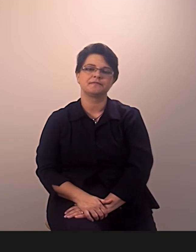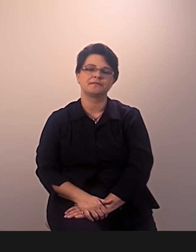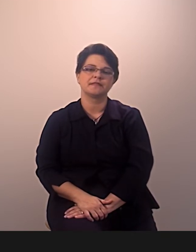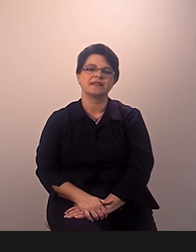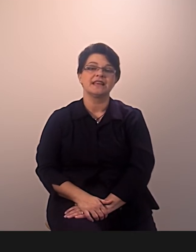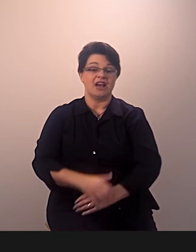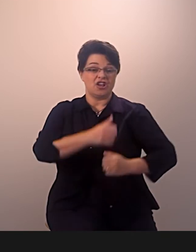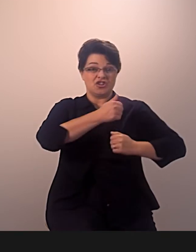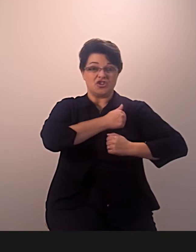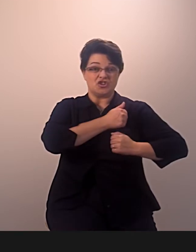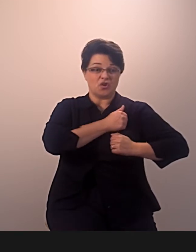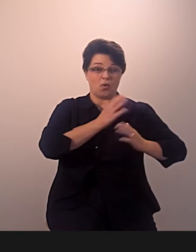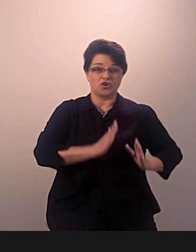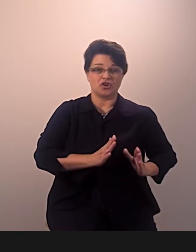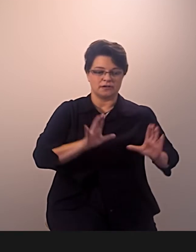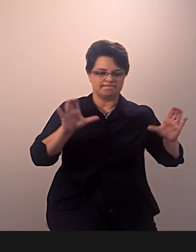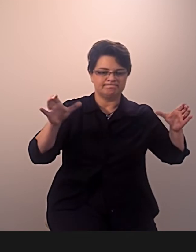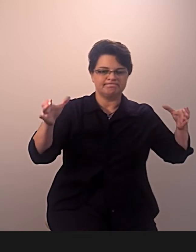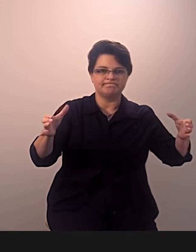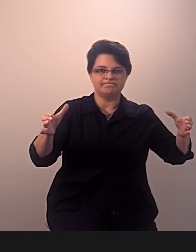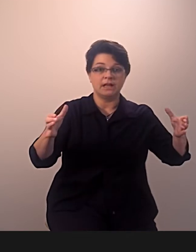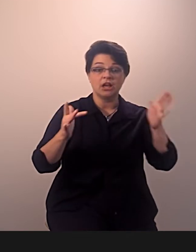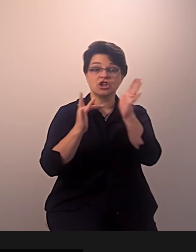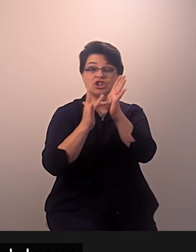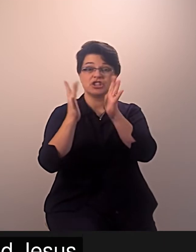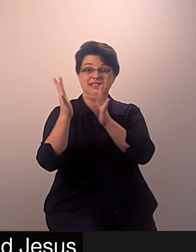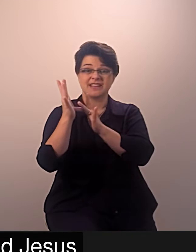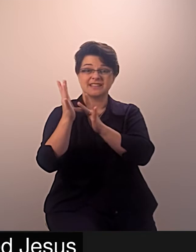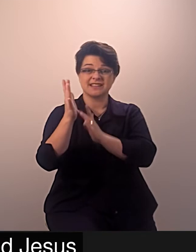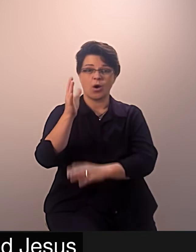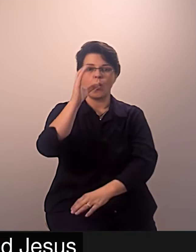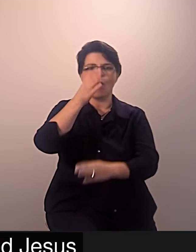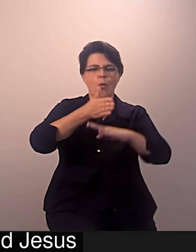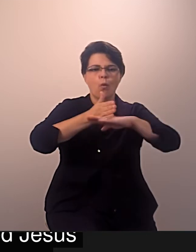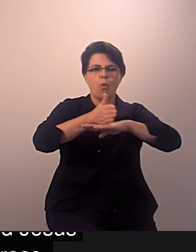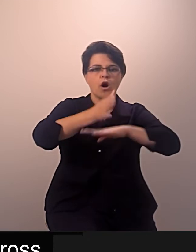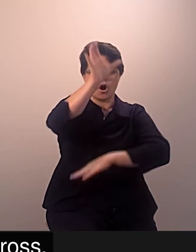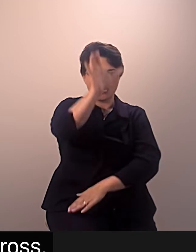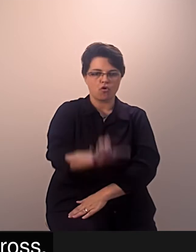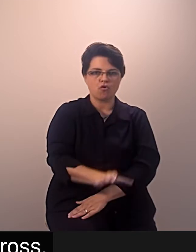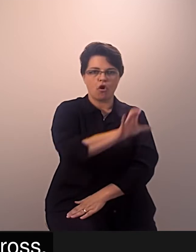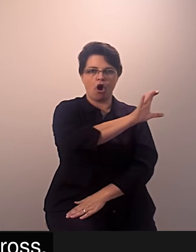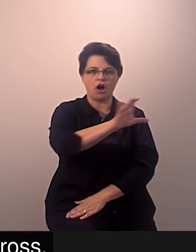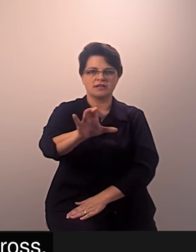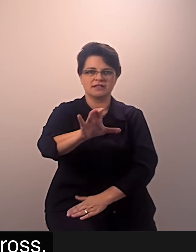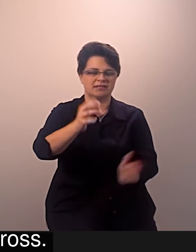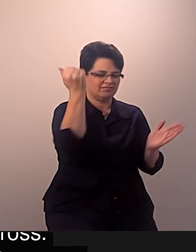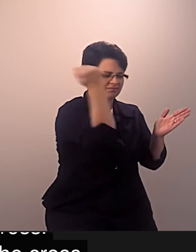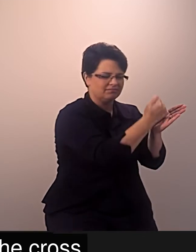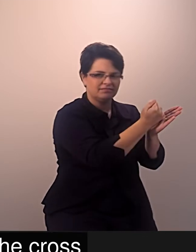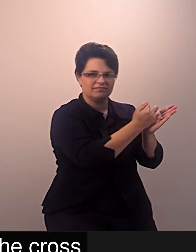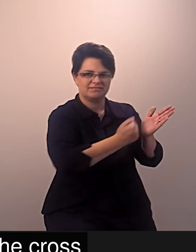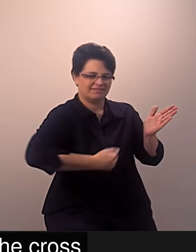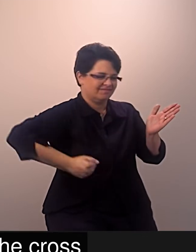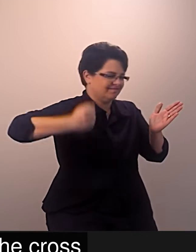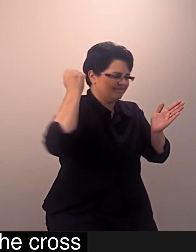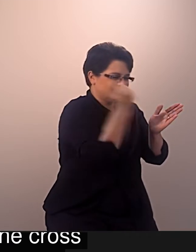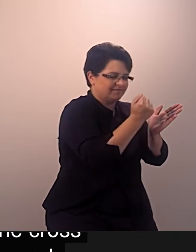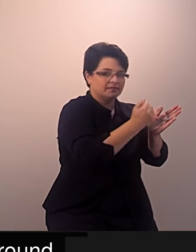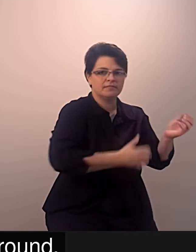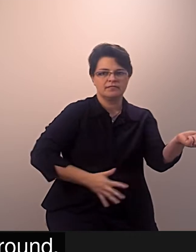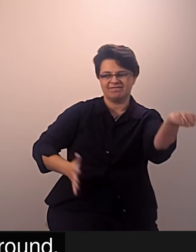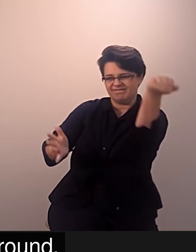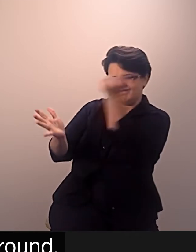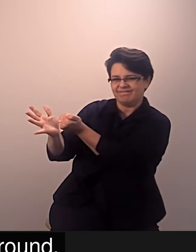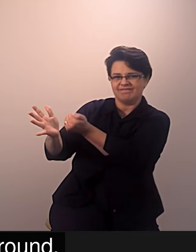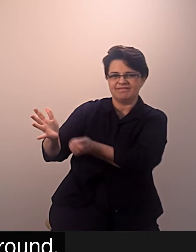The soldiers nailed Jesus to a wooden cross. Then they stood the cross upright in the ground, and Jesus hung